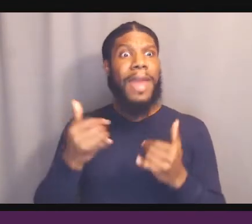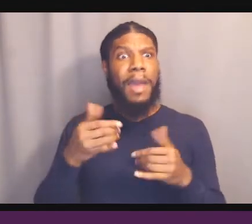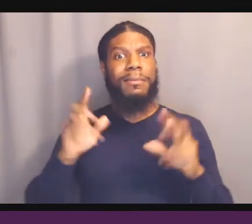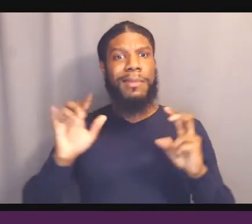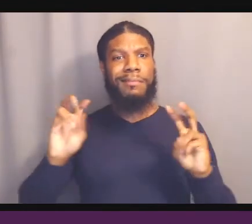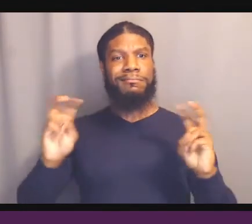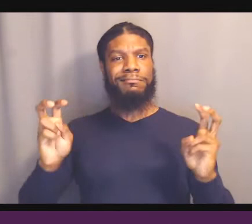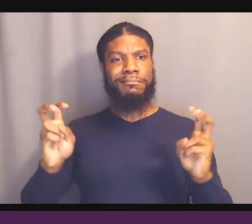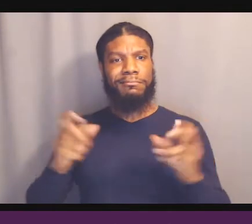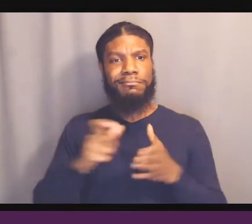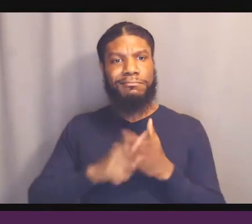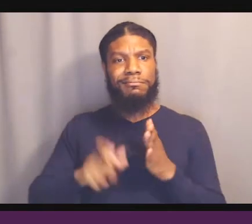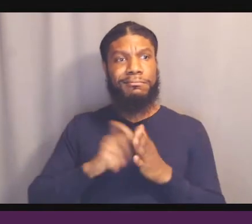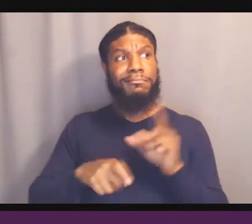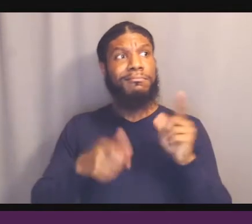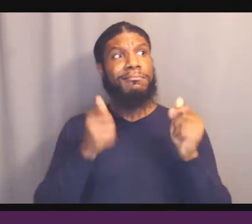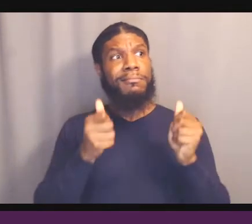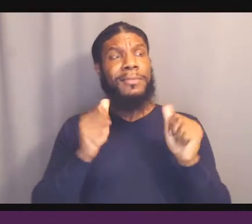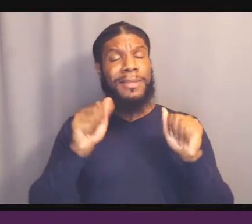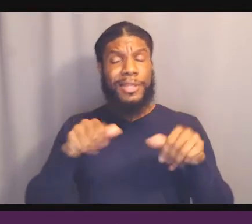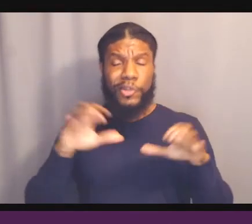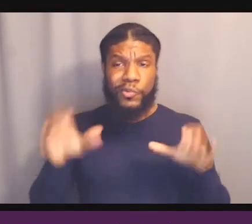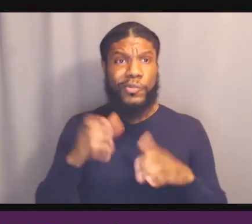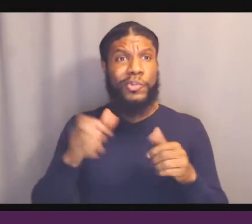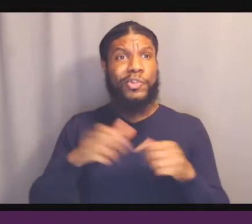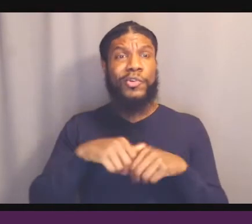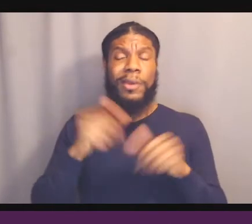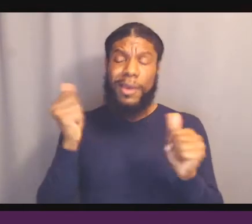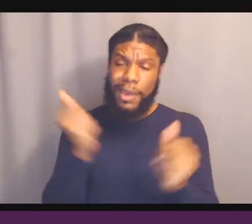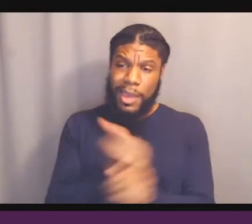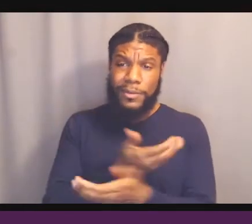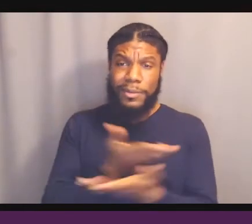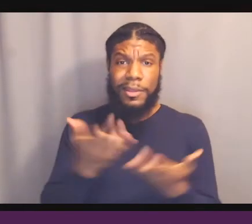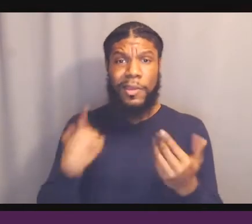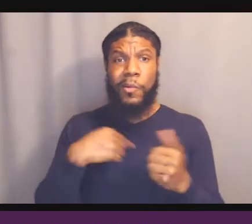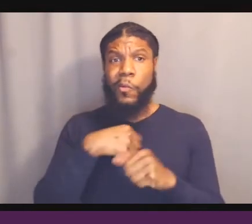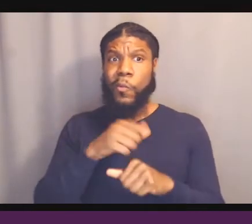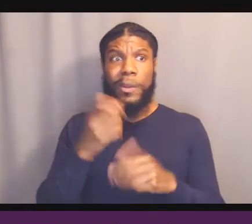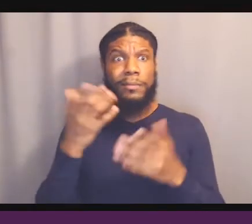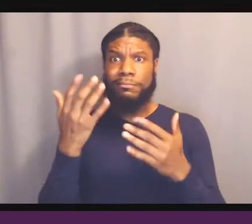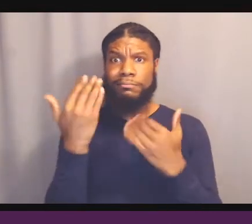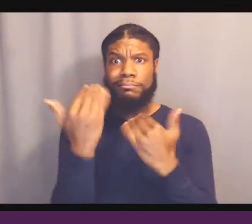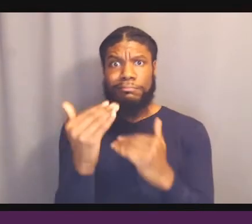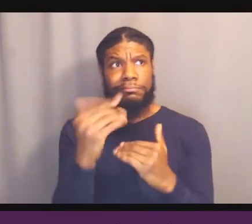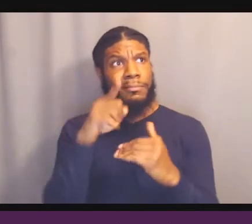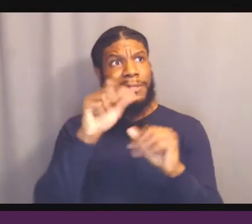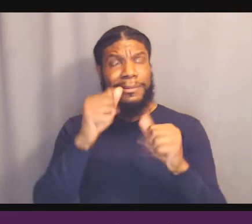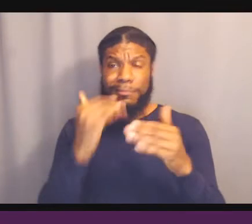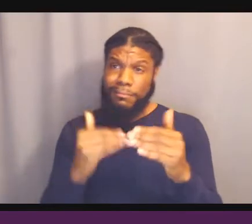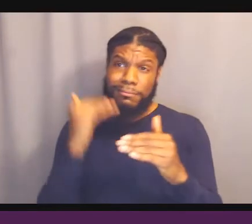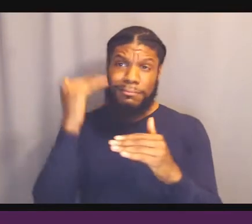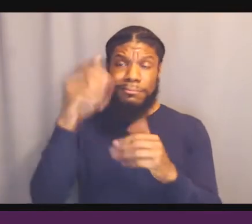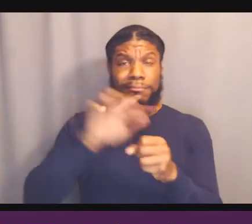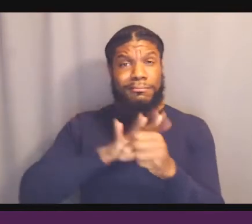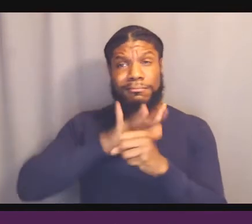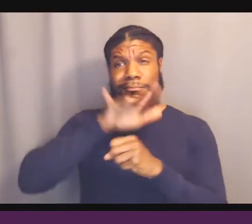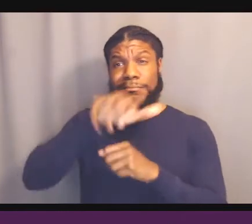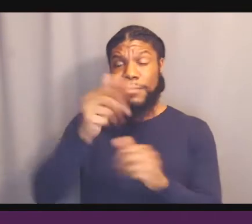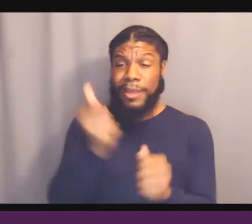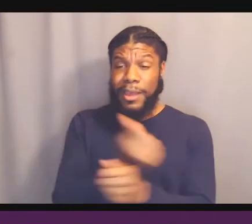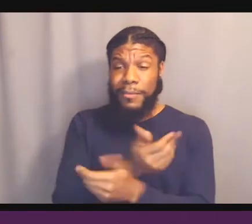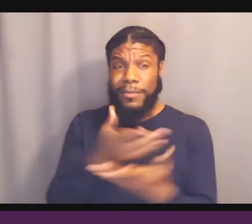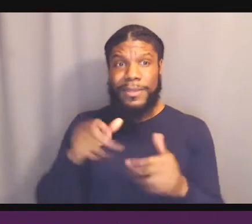and abundantly above all we can ask or think. That's the shout, right? No, that's not the shout. The next part is the shout according to the power